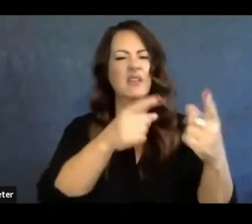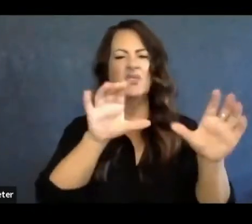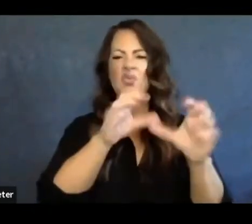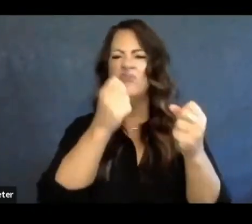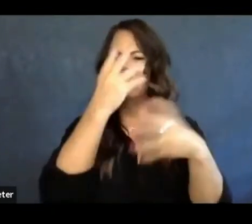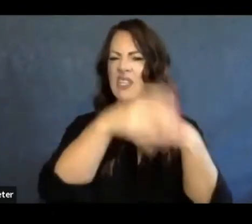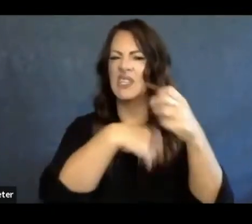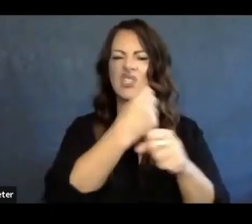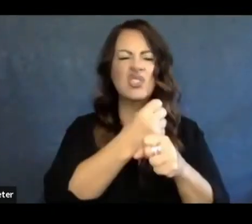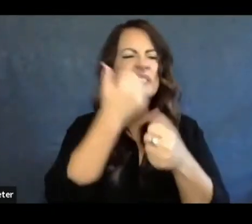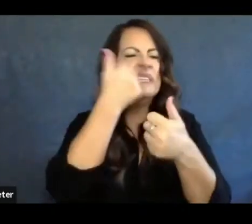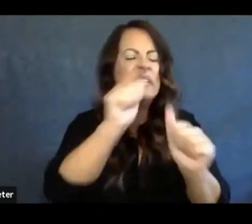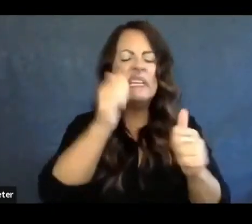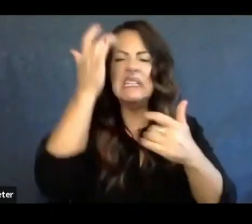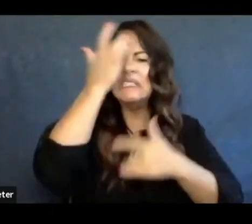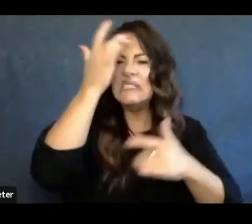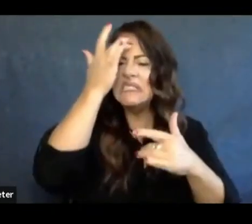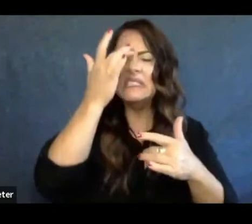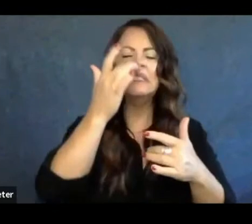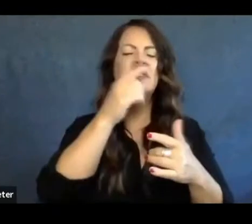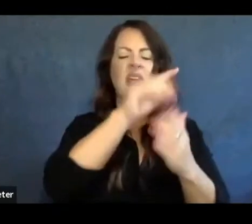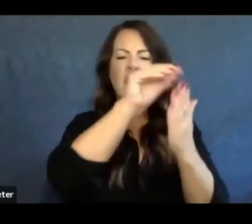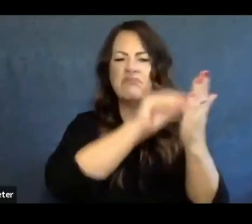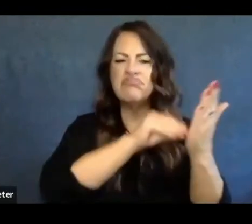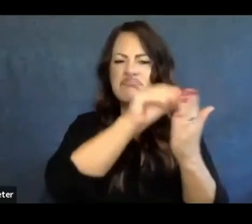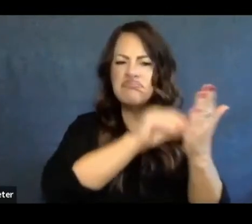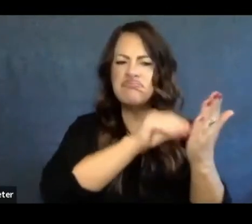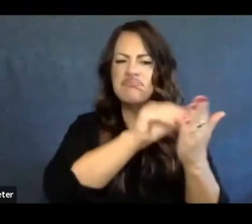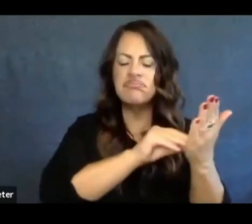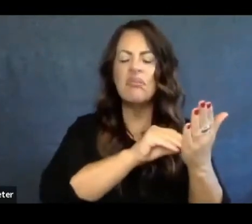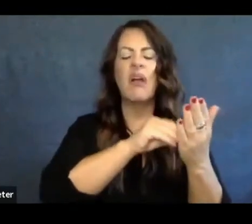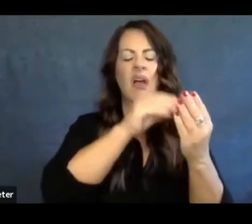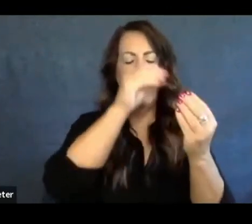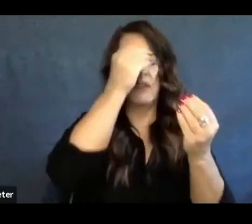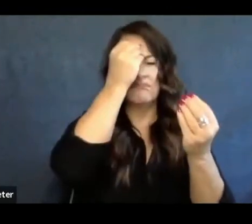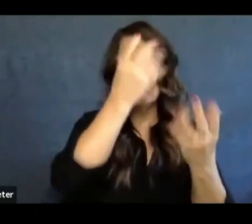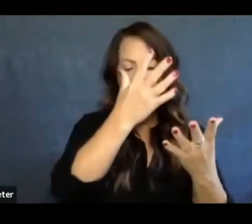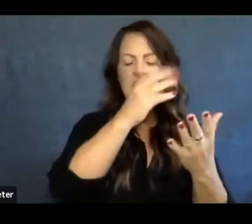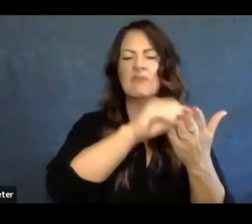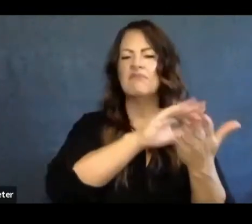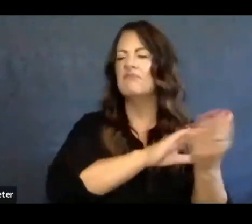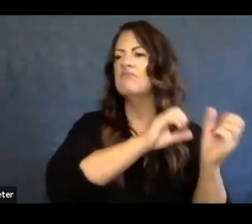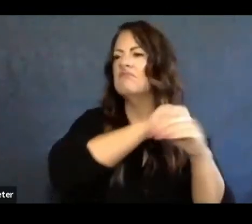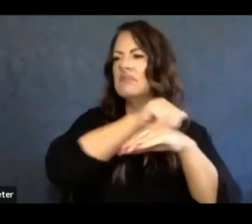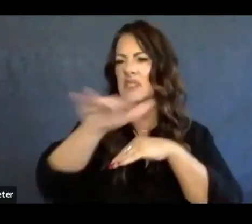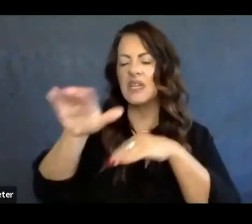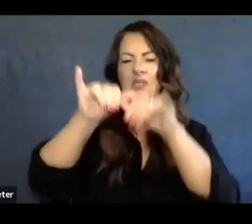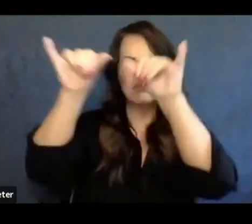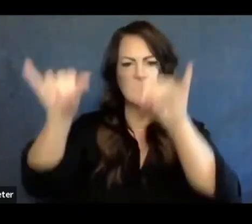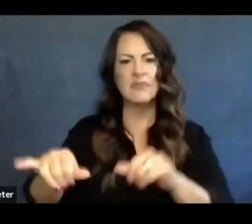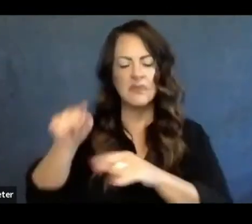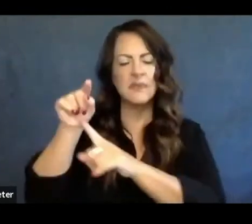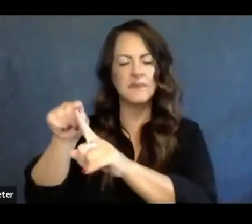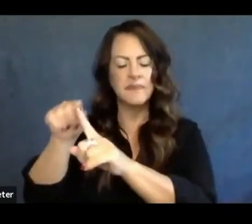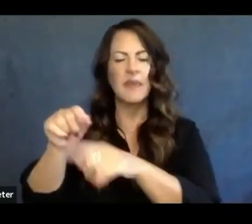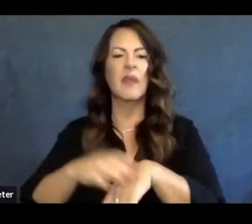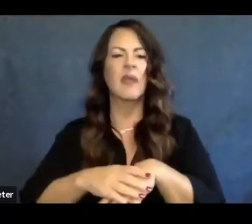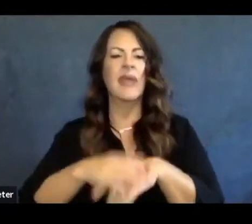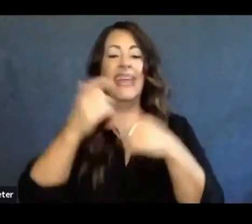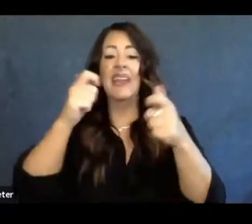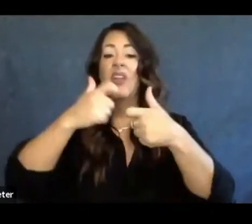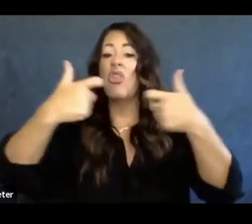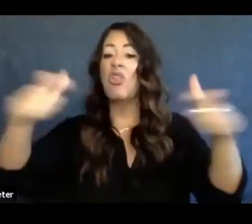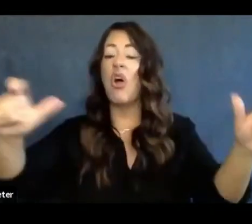many years and decades. COVID-19 certainly as a large pandemic where we're not only